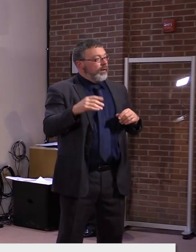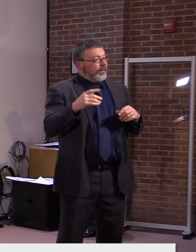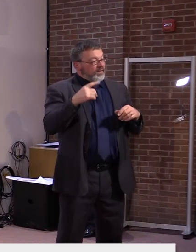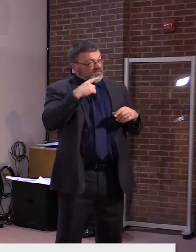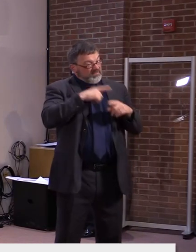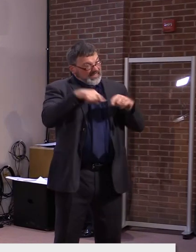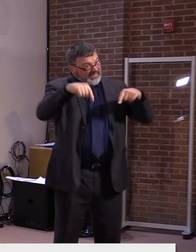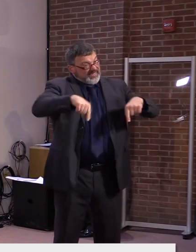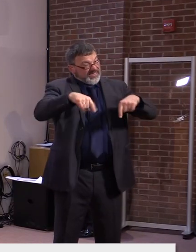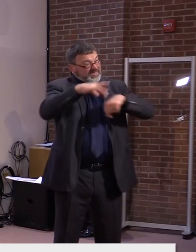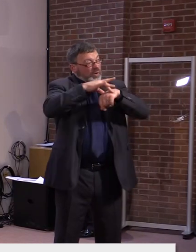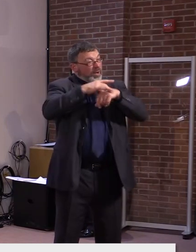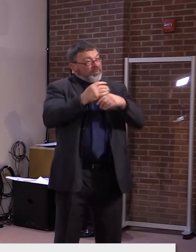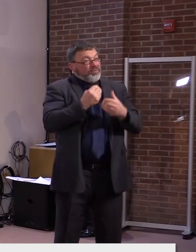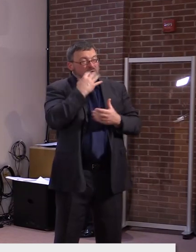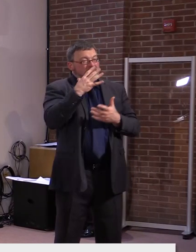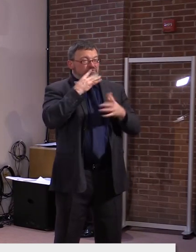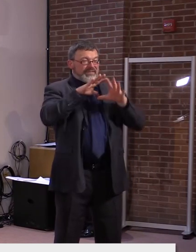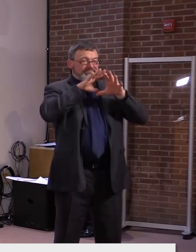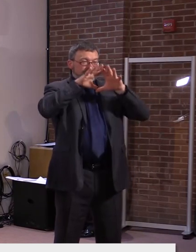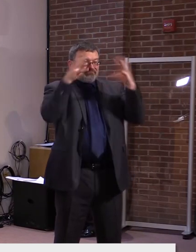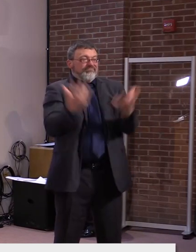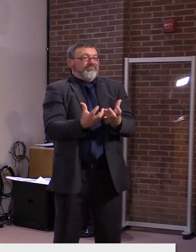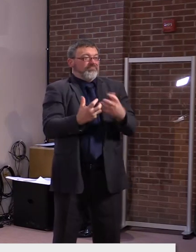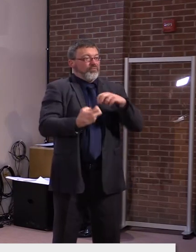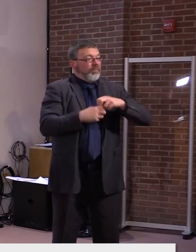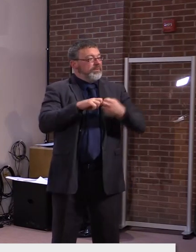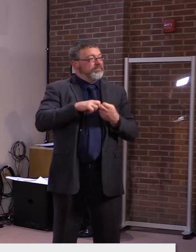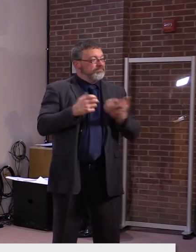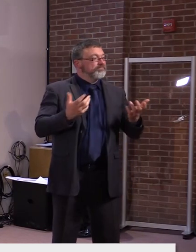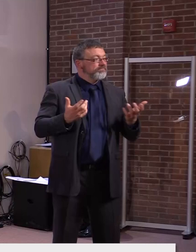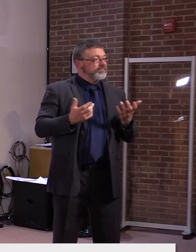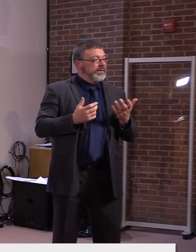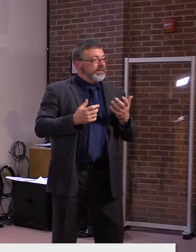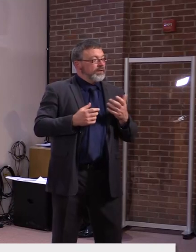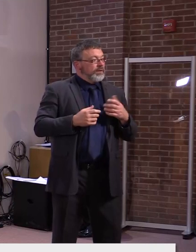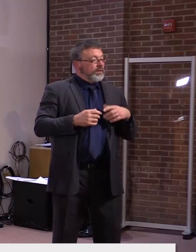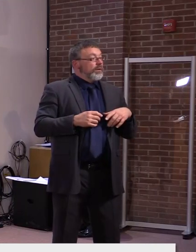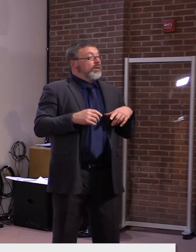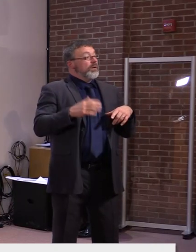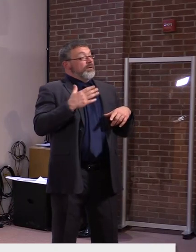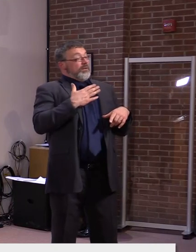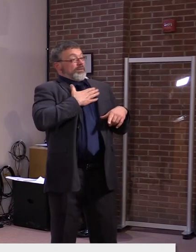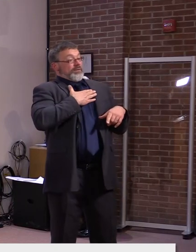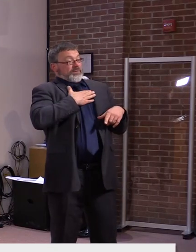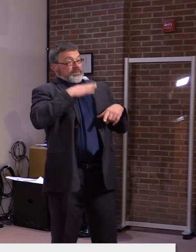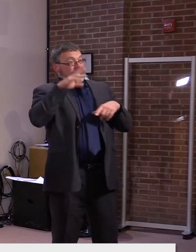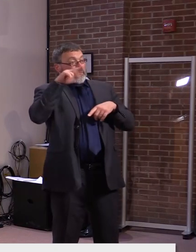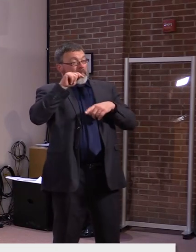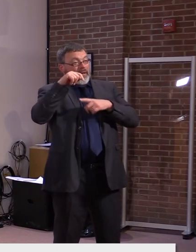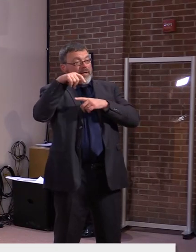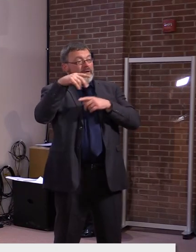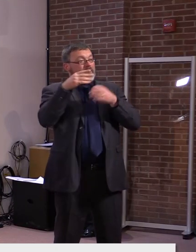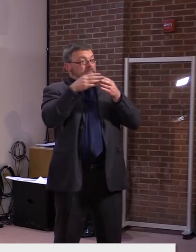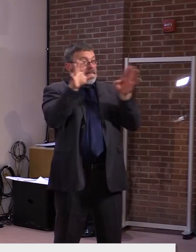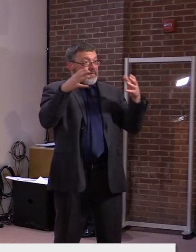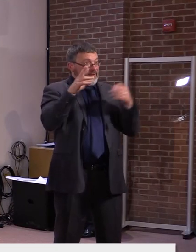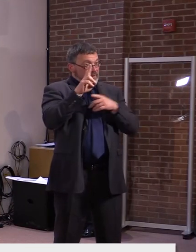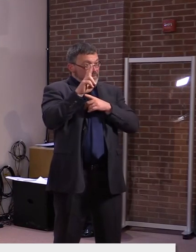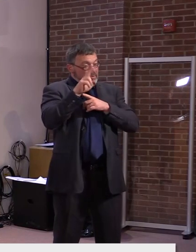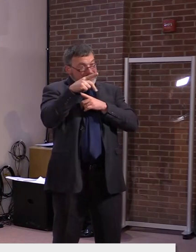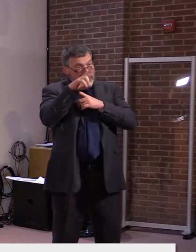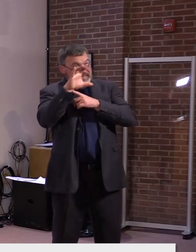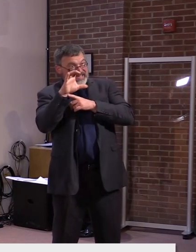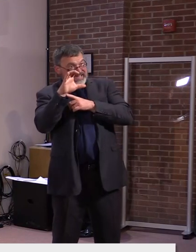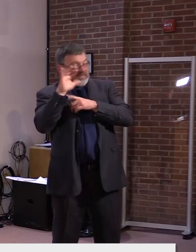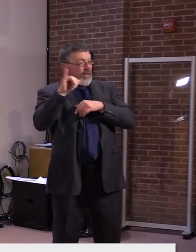engaged in, the Agency of Natural Resources is a party to the PUC proceeding that the governor described, is trying to figure out